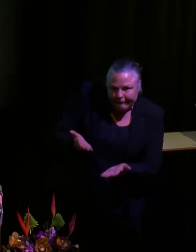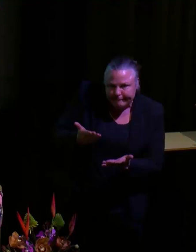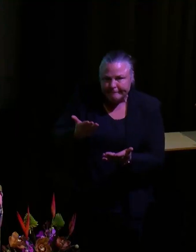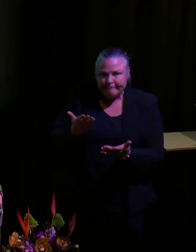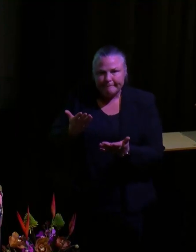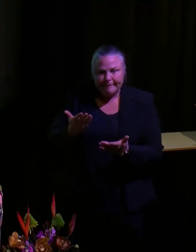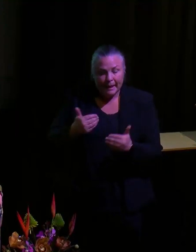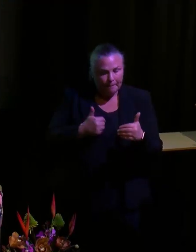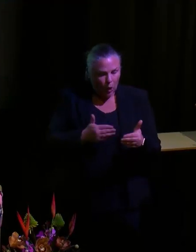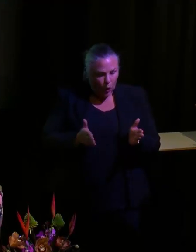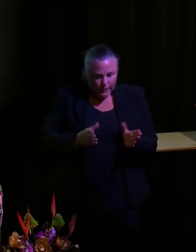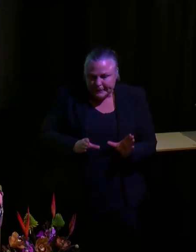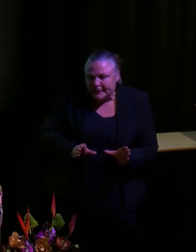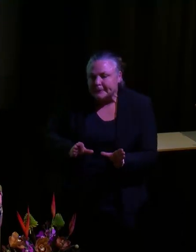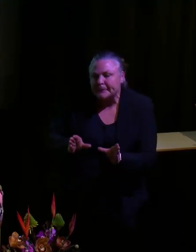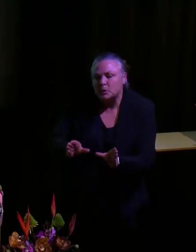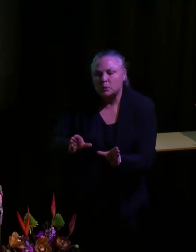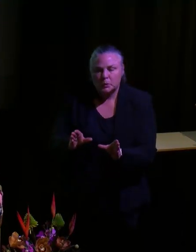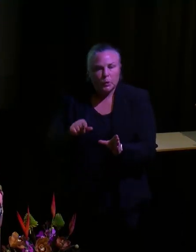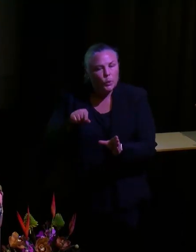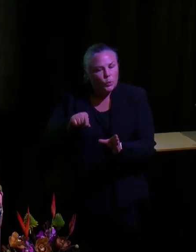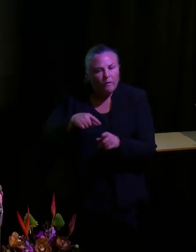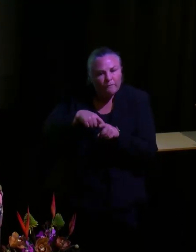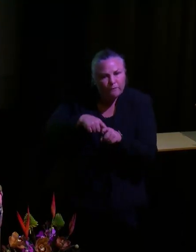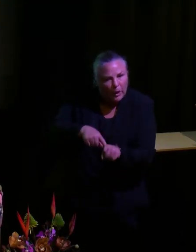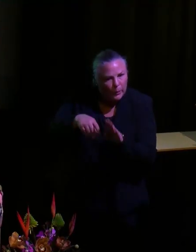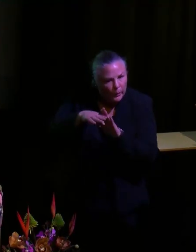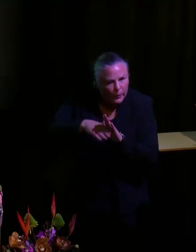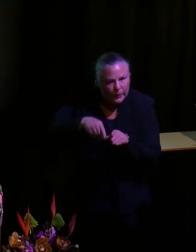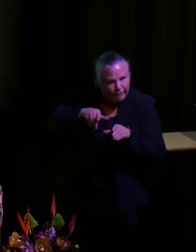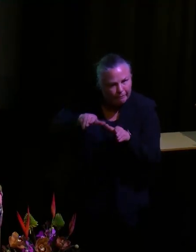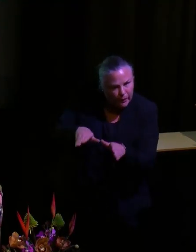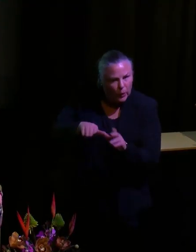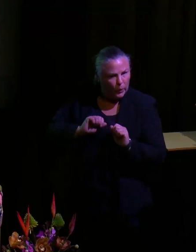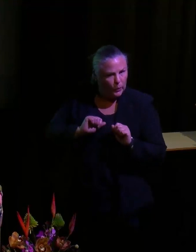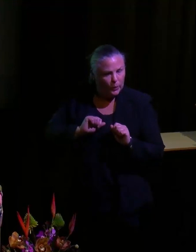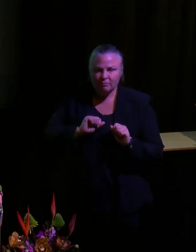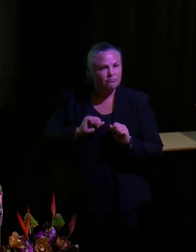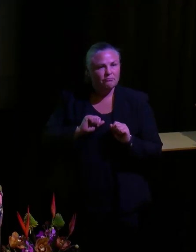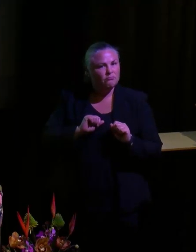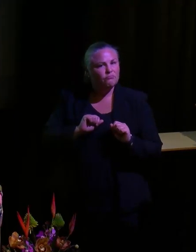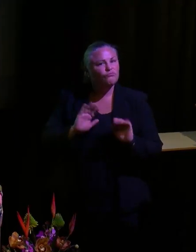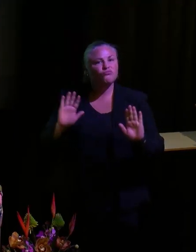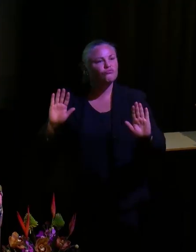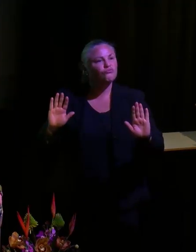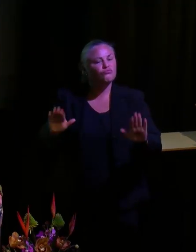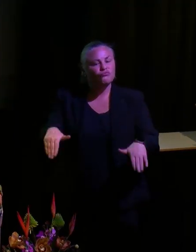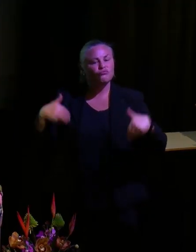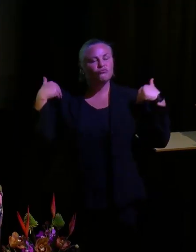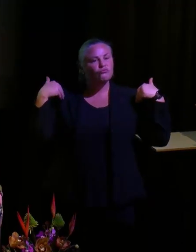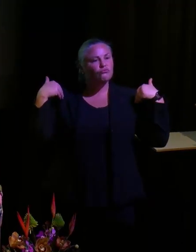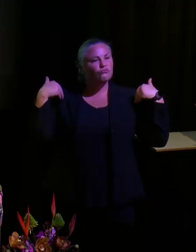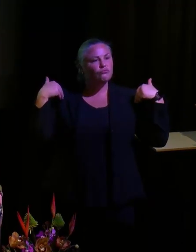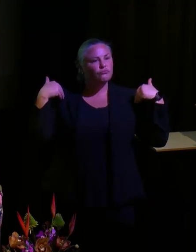a little box and say, you stay in your little box and stay in your lane and just do that. I thought, no, broad stroke, they can do